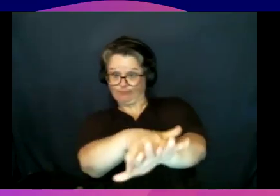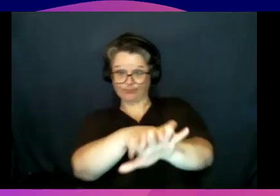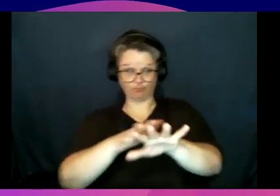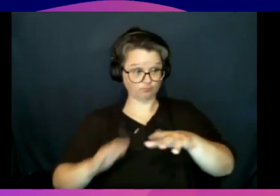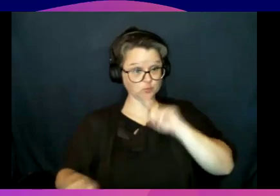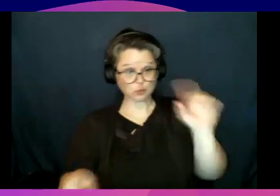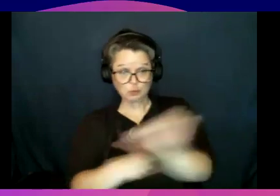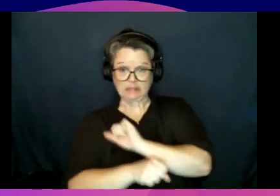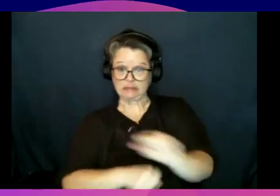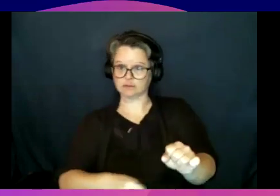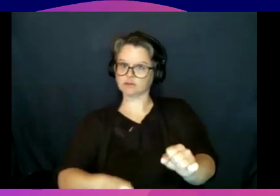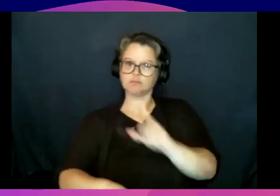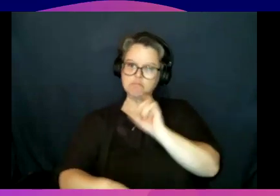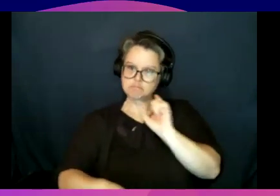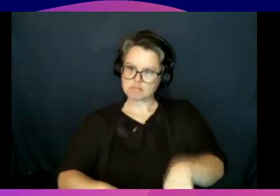principles?